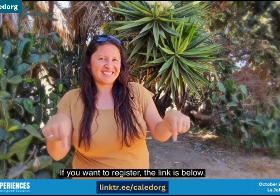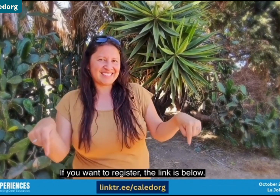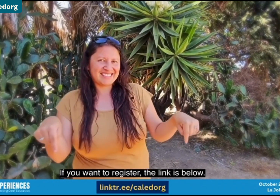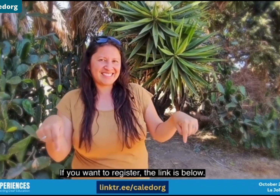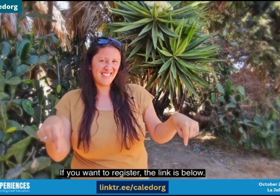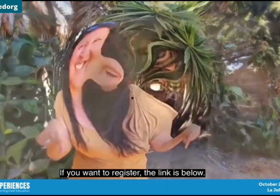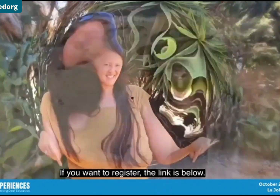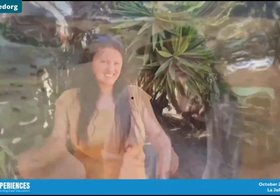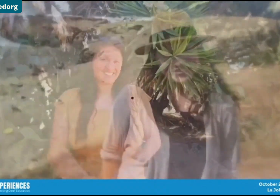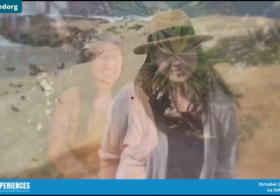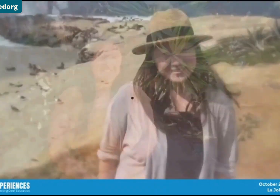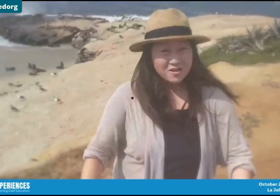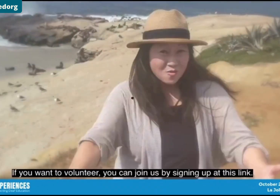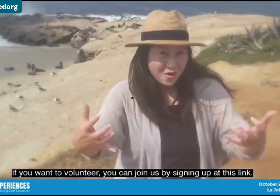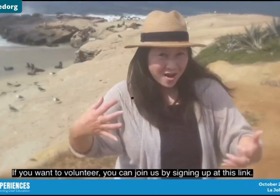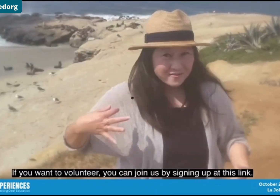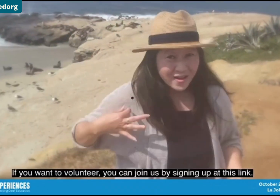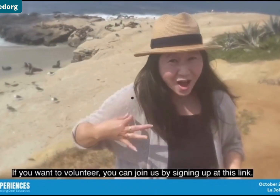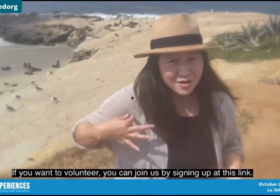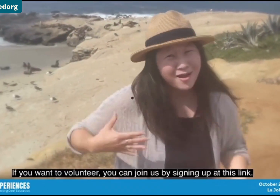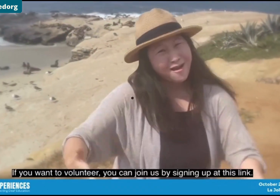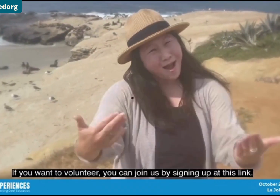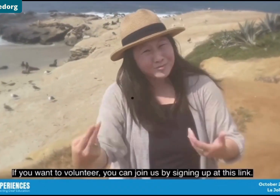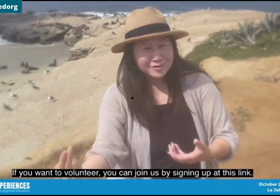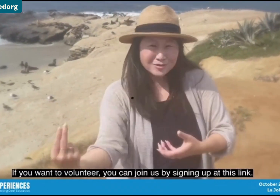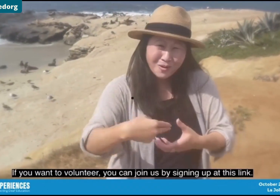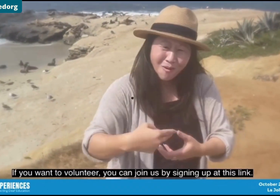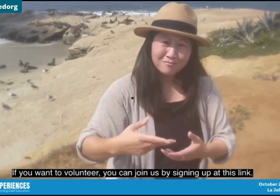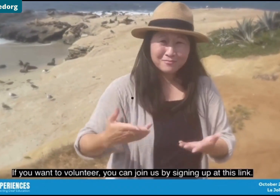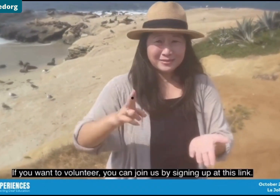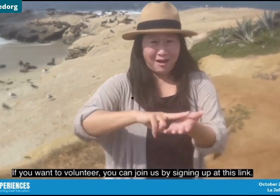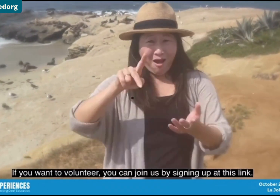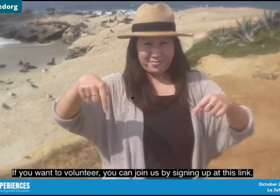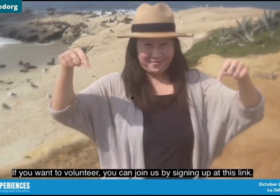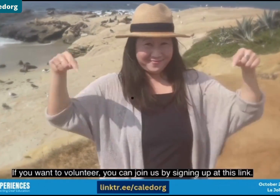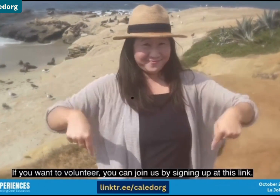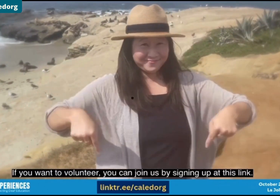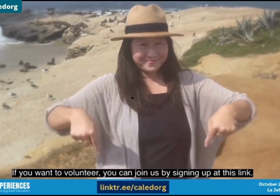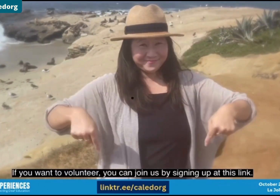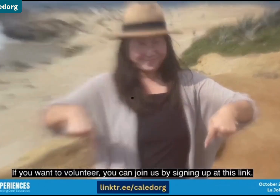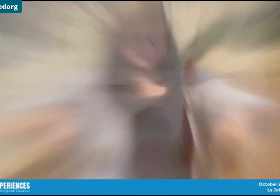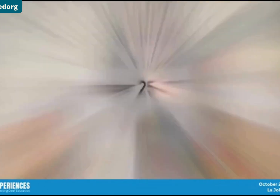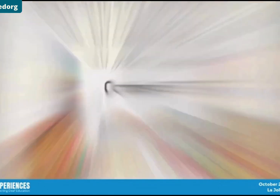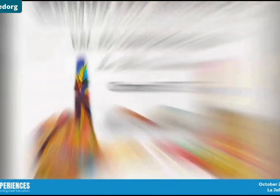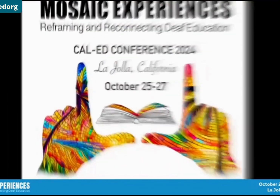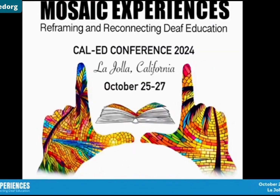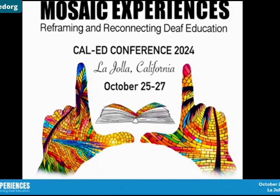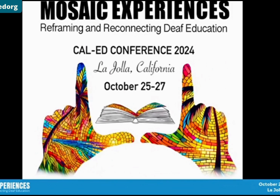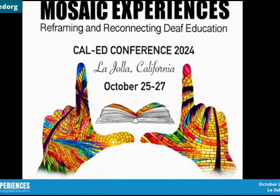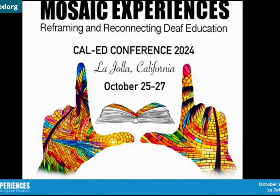the link is below. If you want to volunteer, you can join us by signing up at this link.